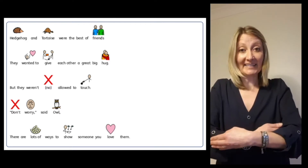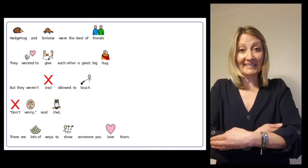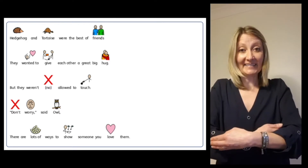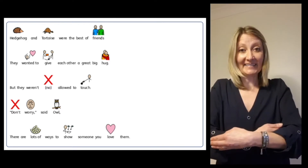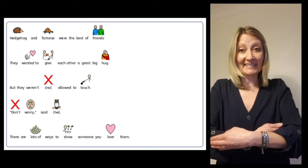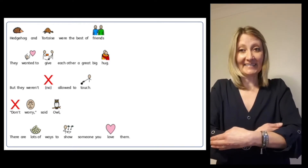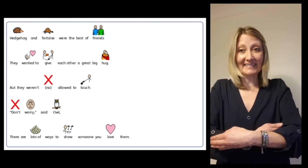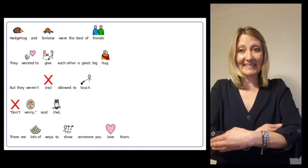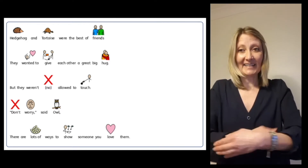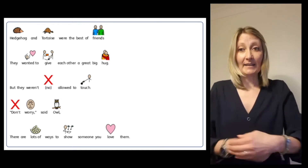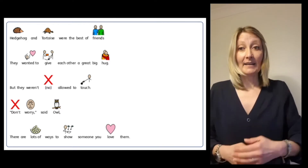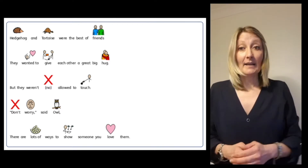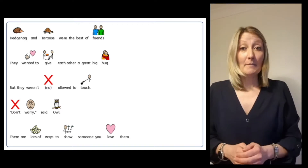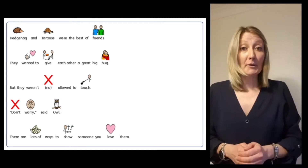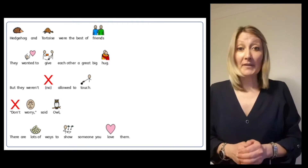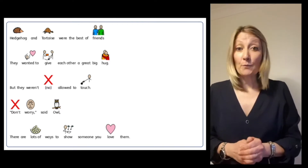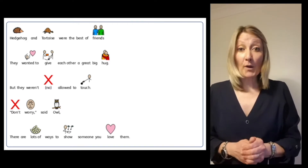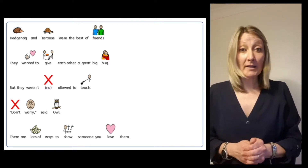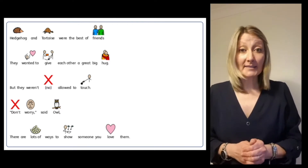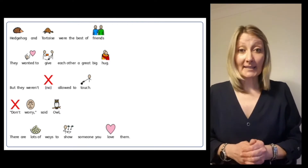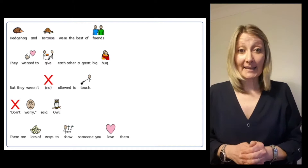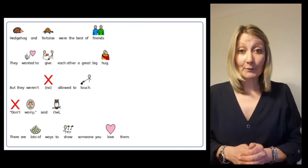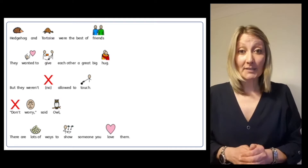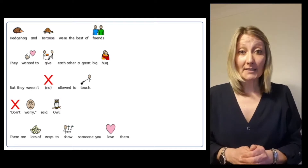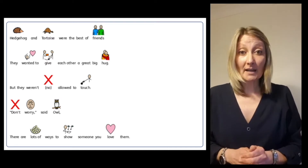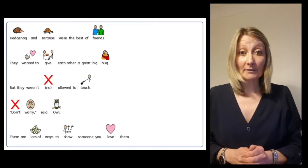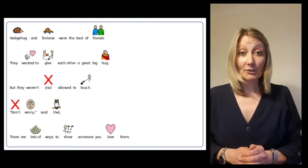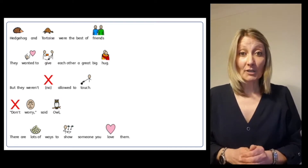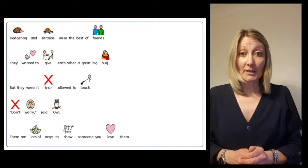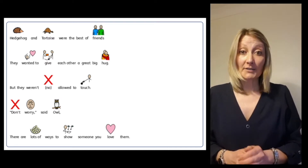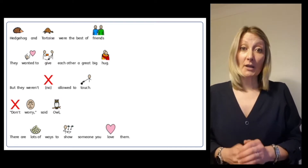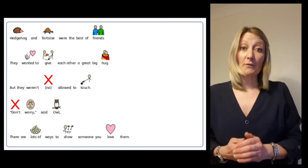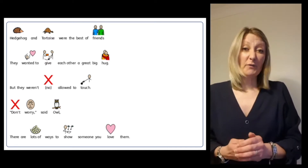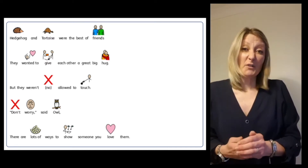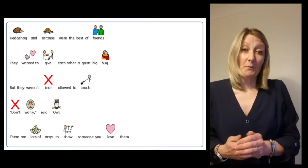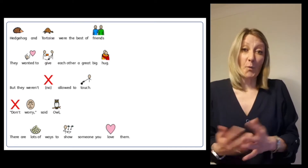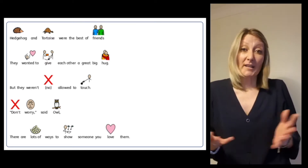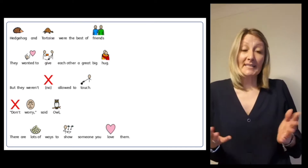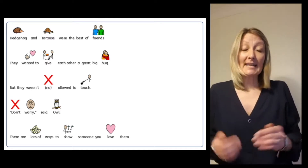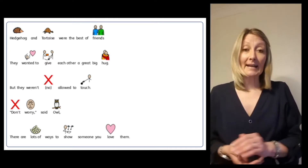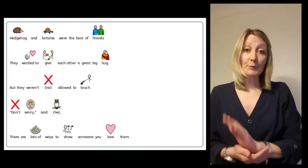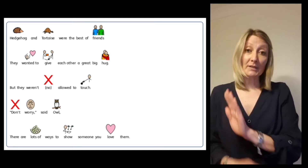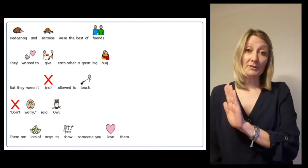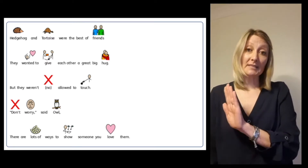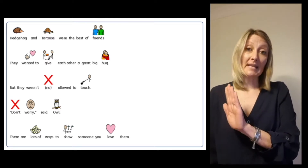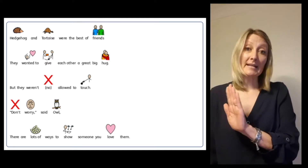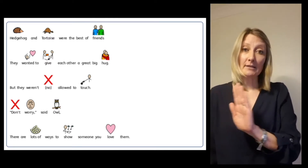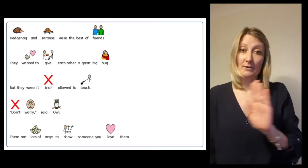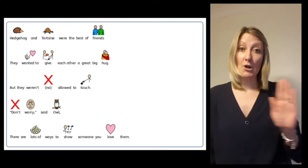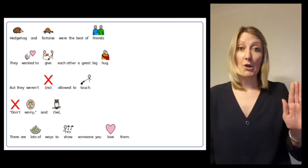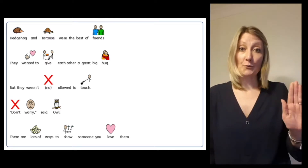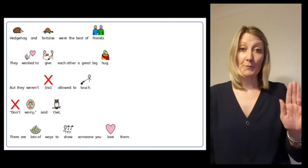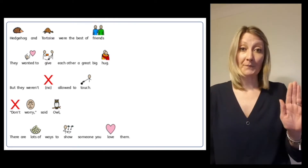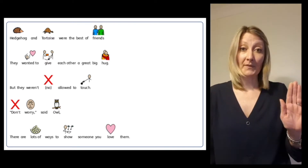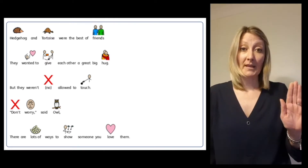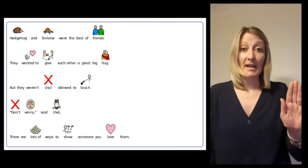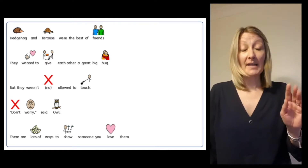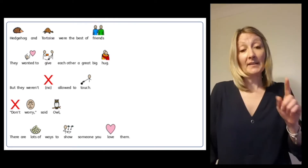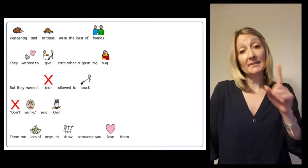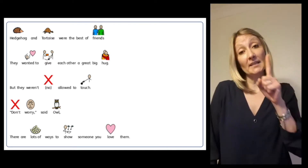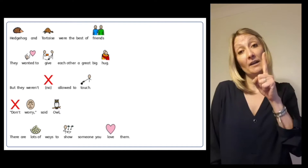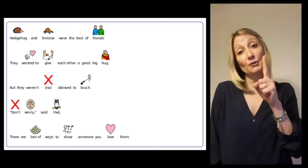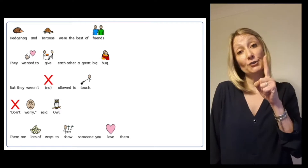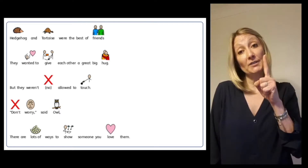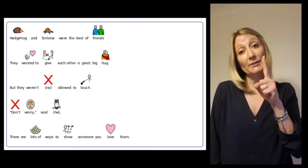Hug. But they weren't allowed to touch. So for weren't allowed, we're going to say no. And